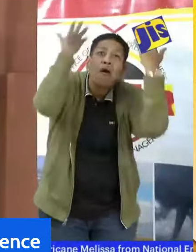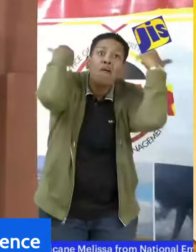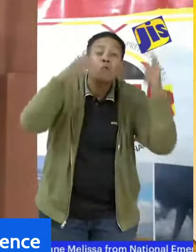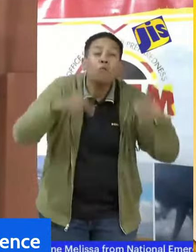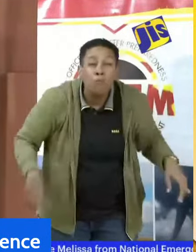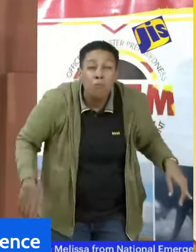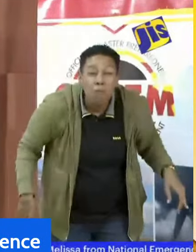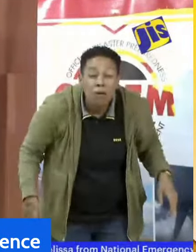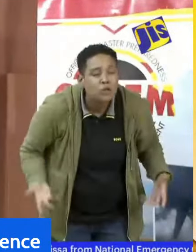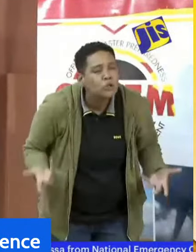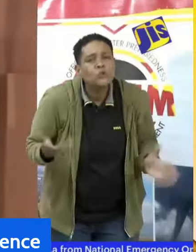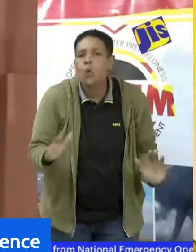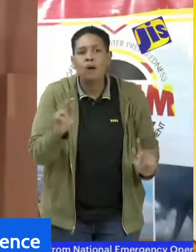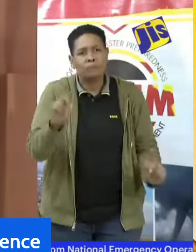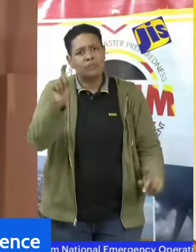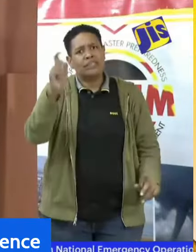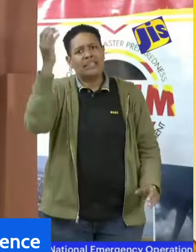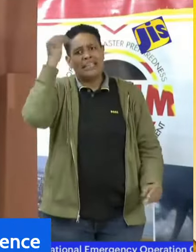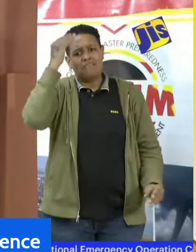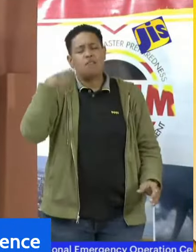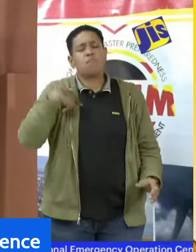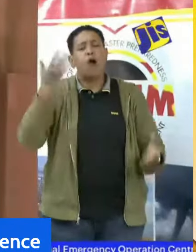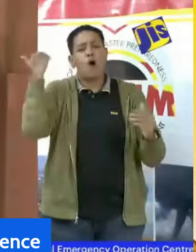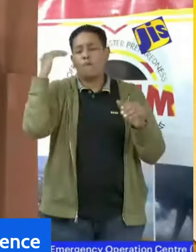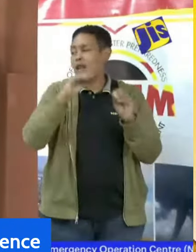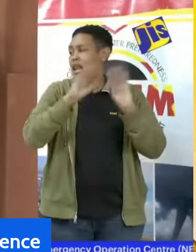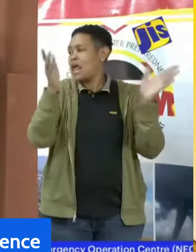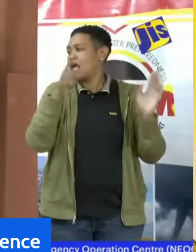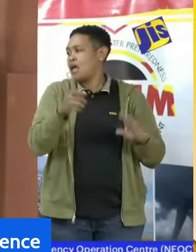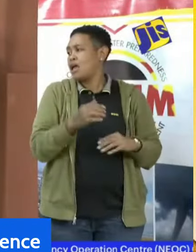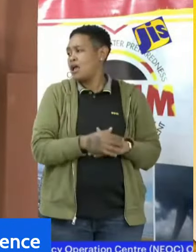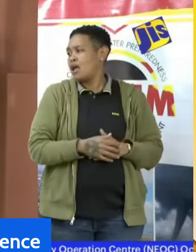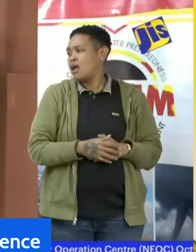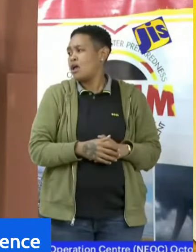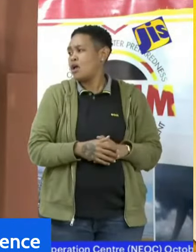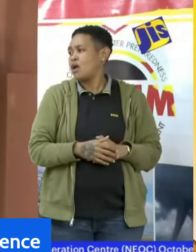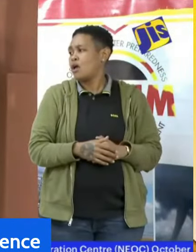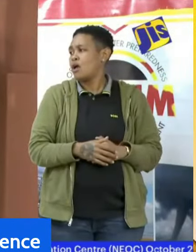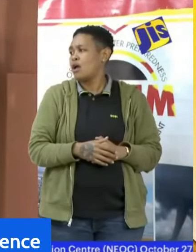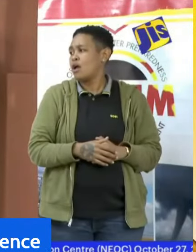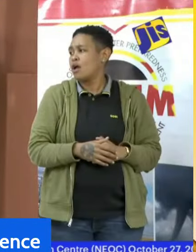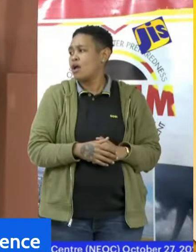people who really need the information, but I hope that is made clear to you.